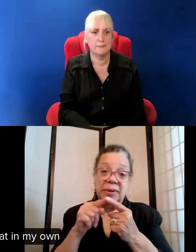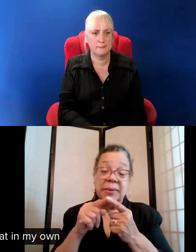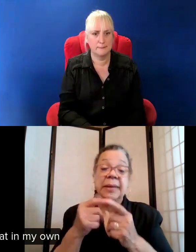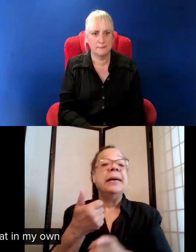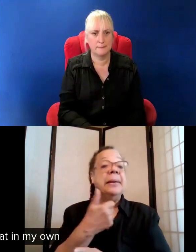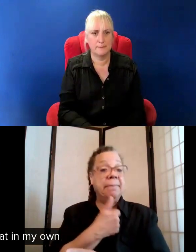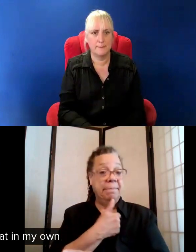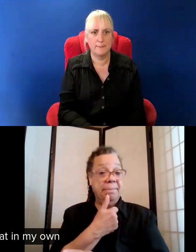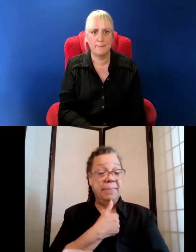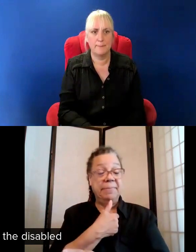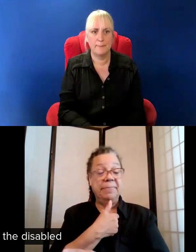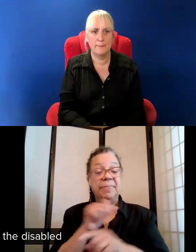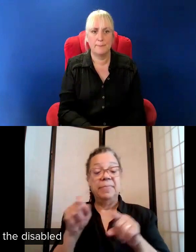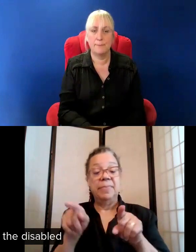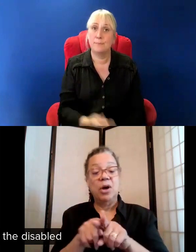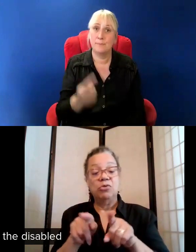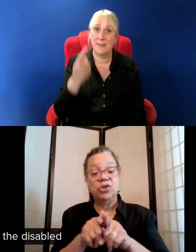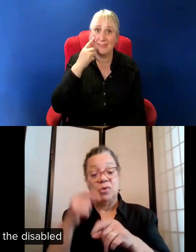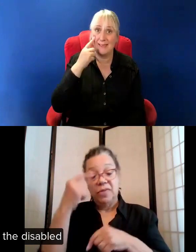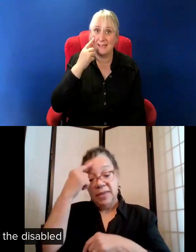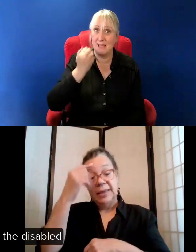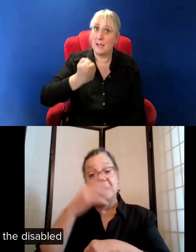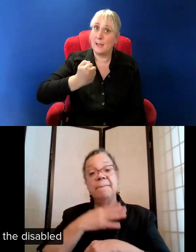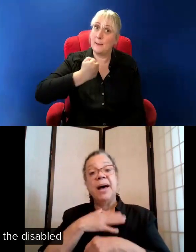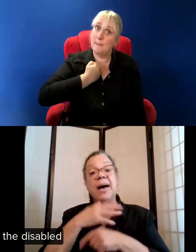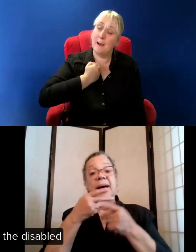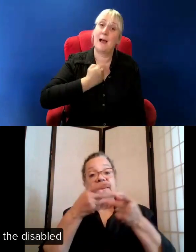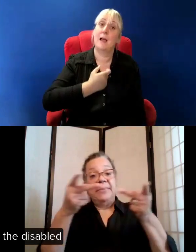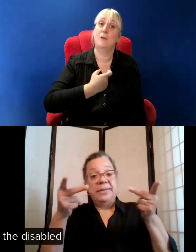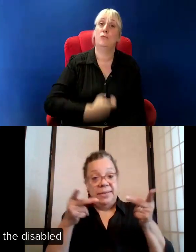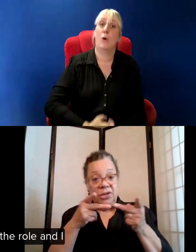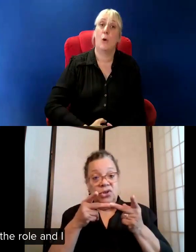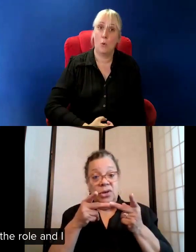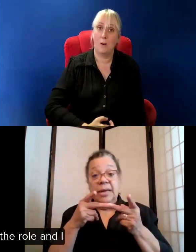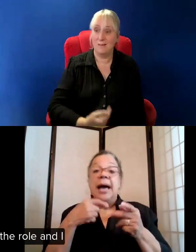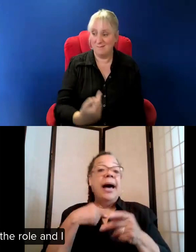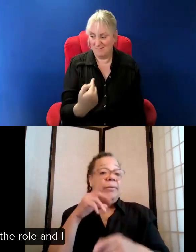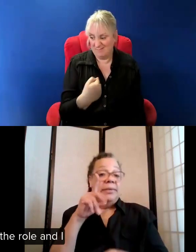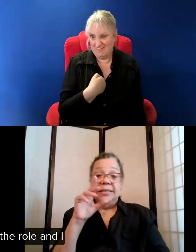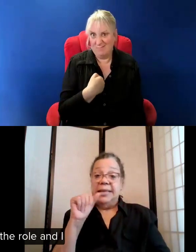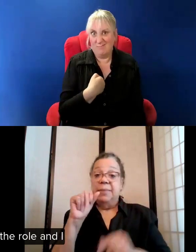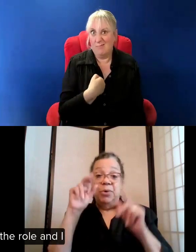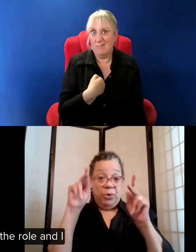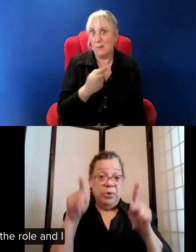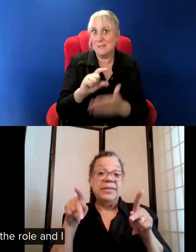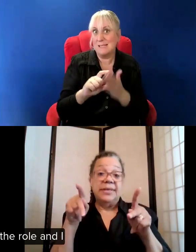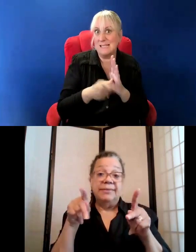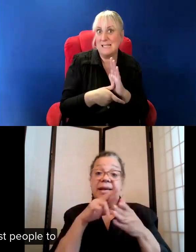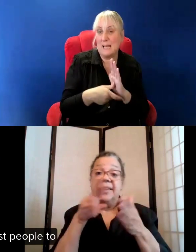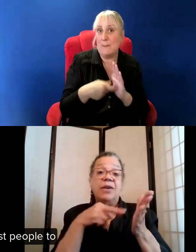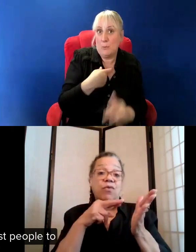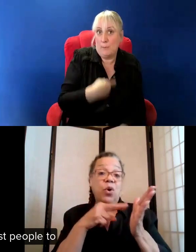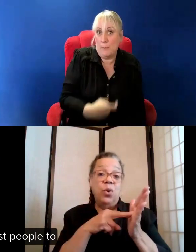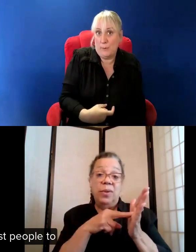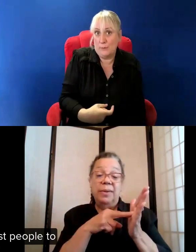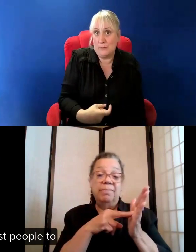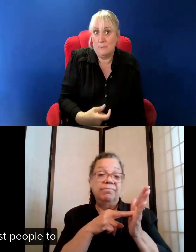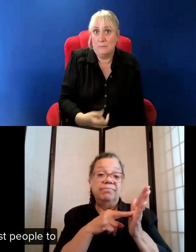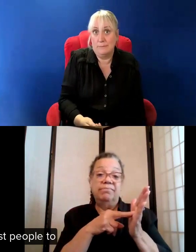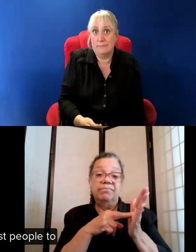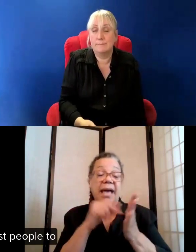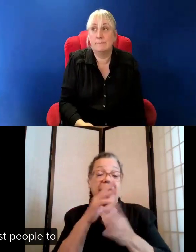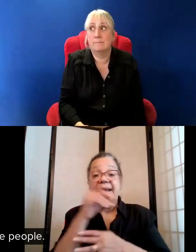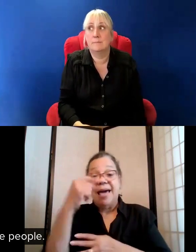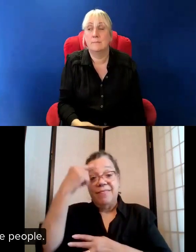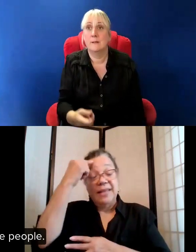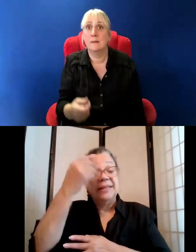that in my own position, I was the disabled person put in the role, and I think the